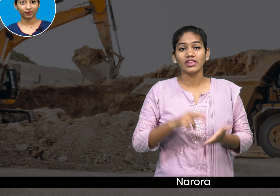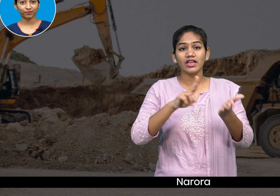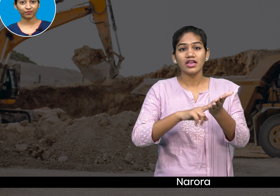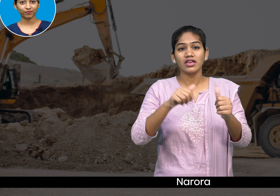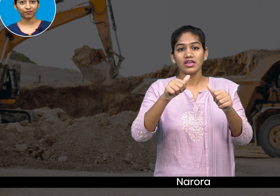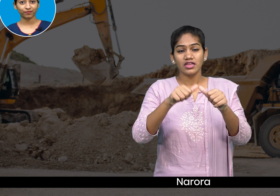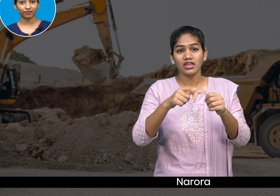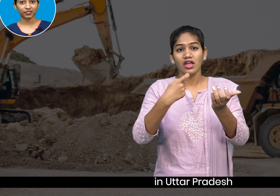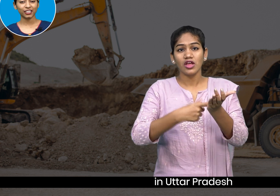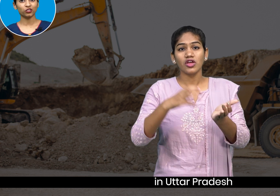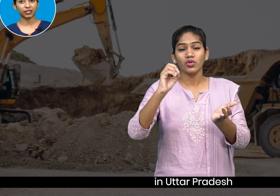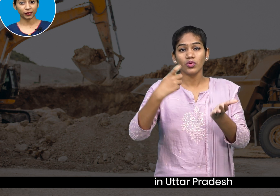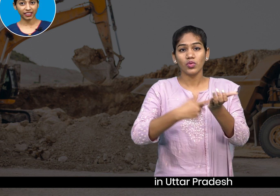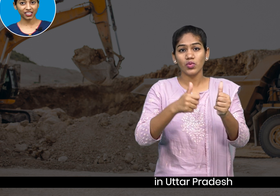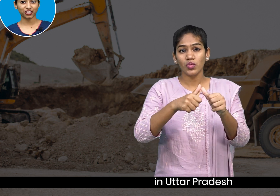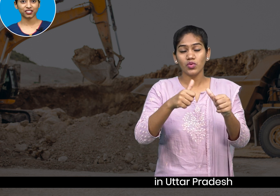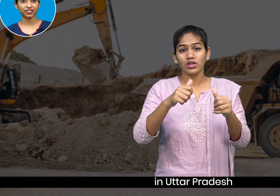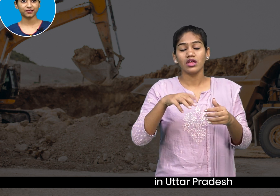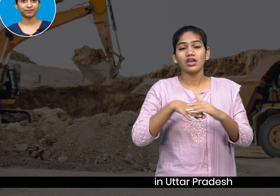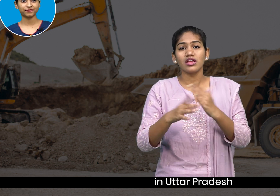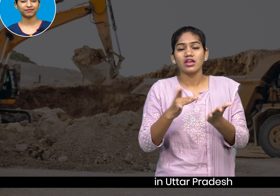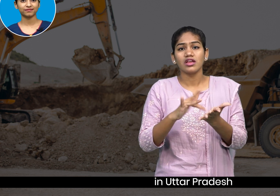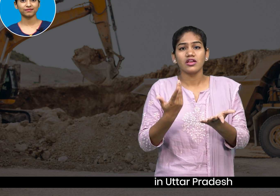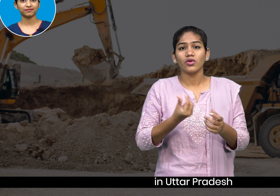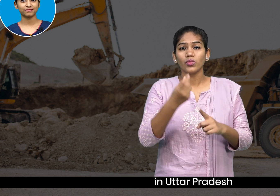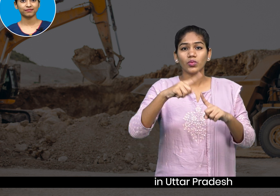Narora in Uttar Pradesh,